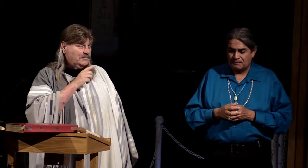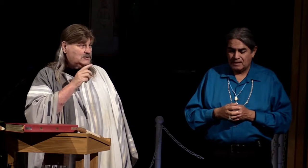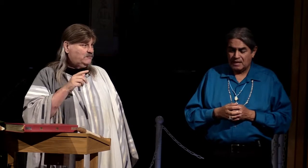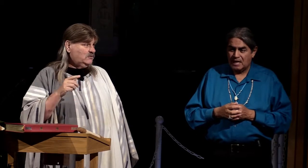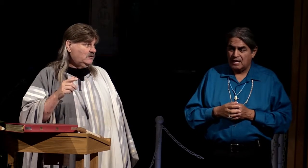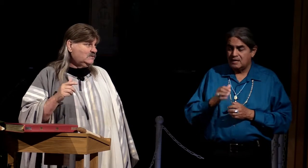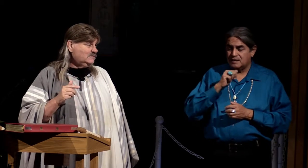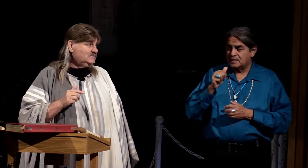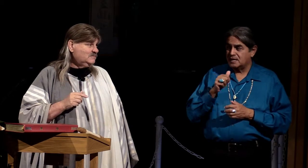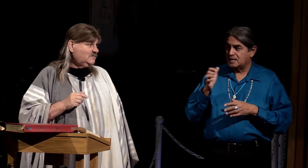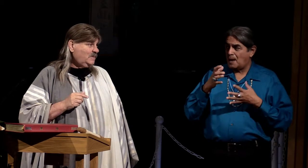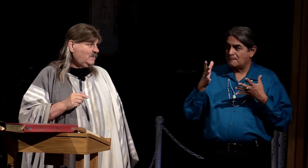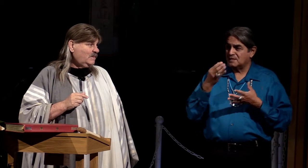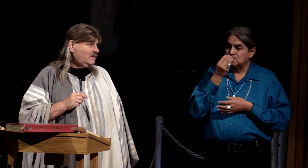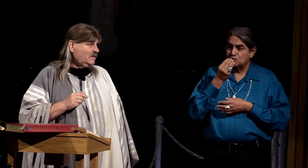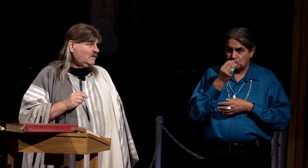Not much food.